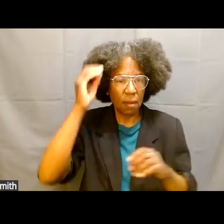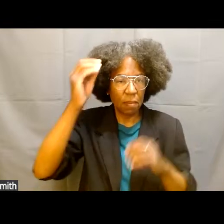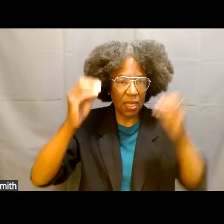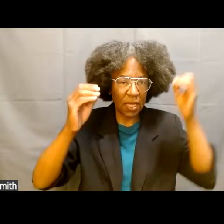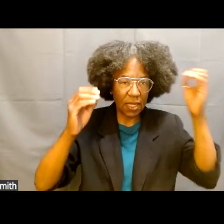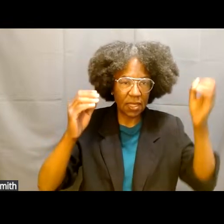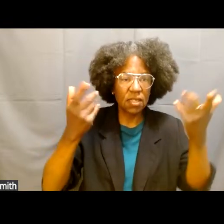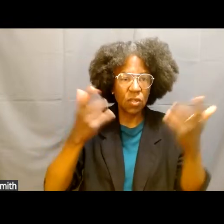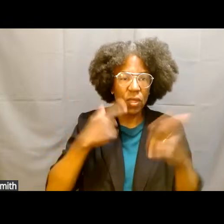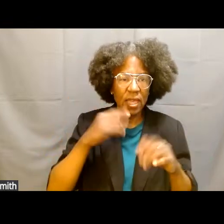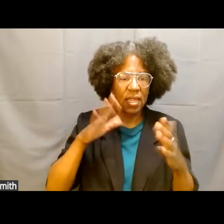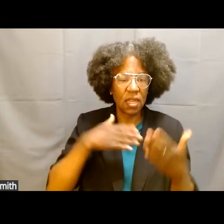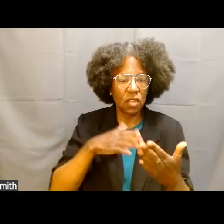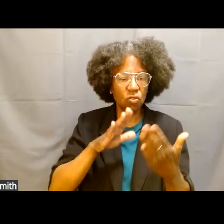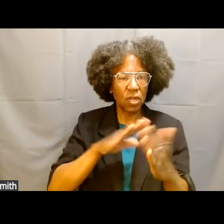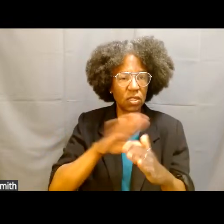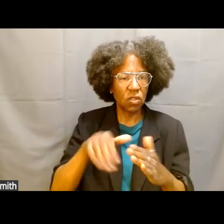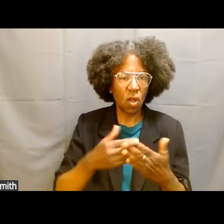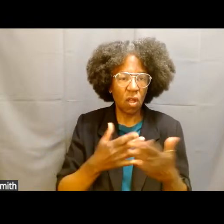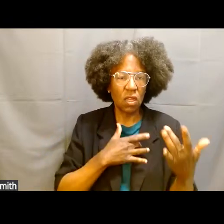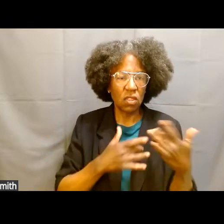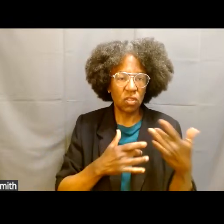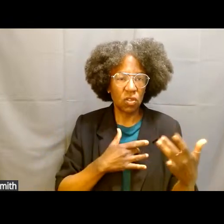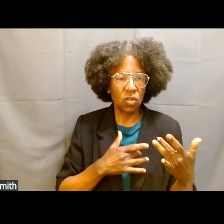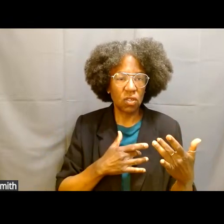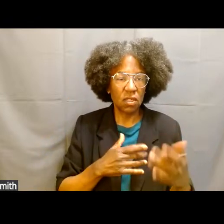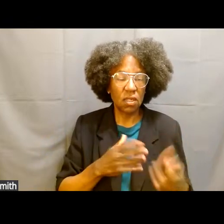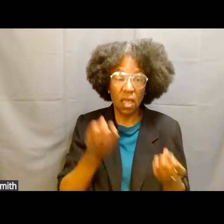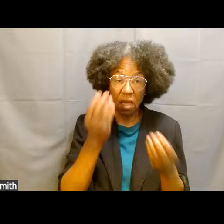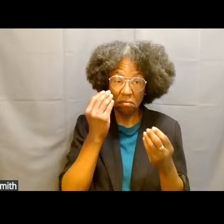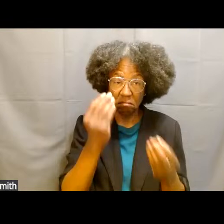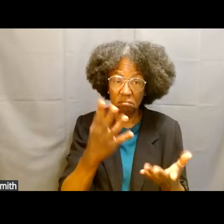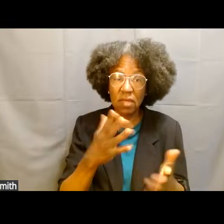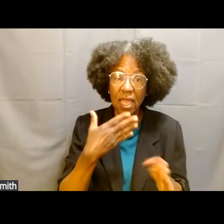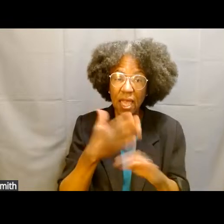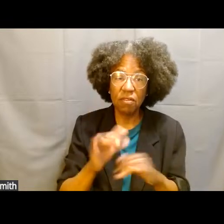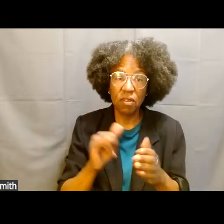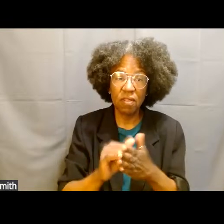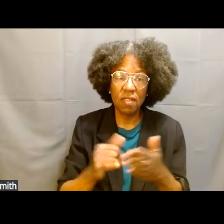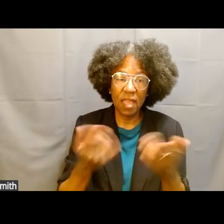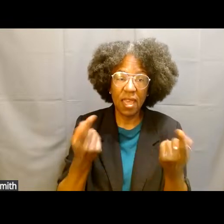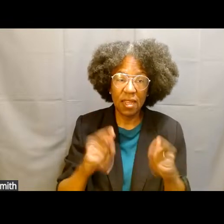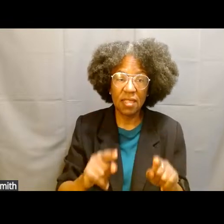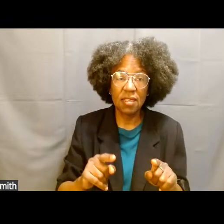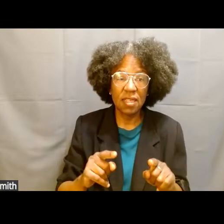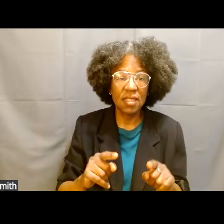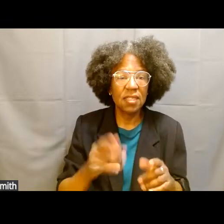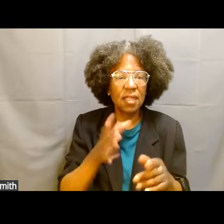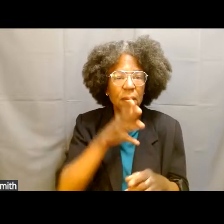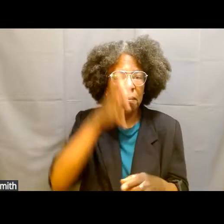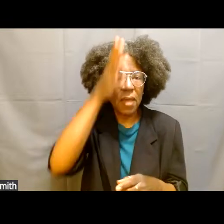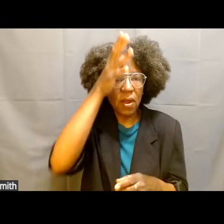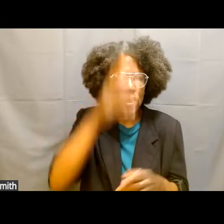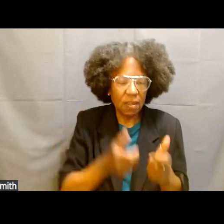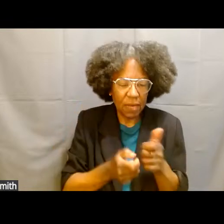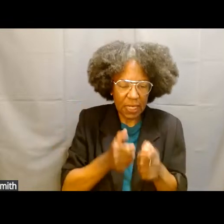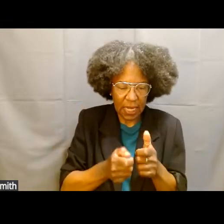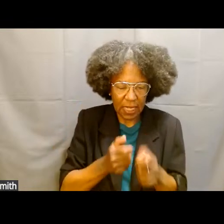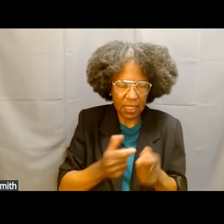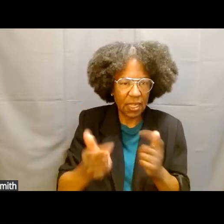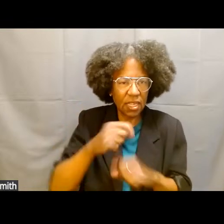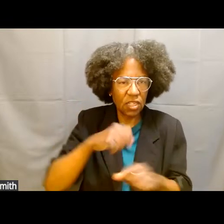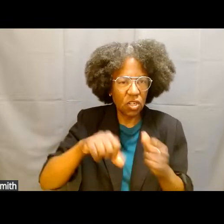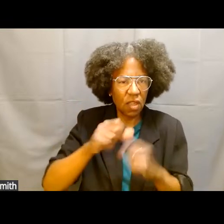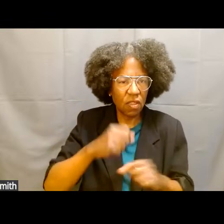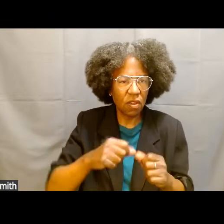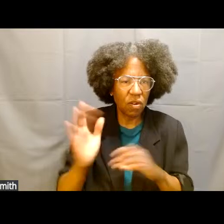I can tell you, after that incident, the parents have been texting each other day and night. Several hundred of